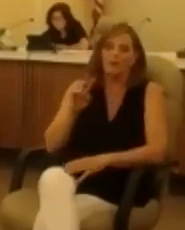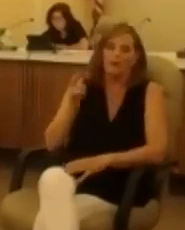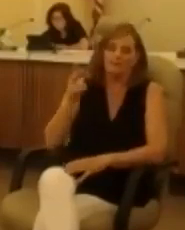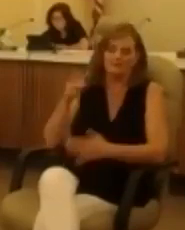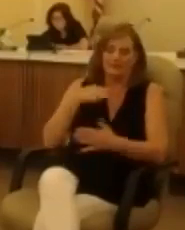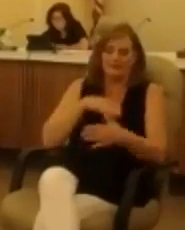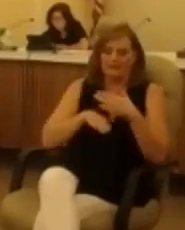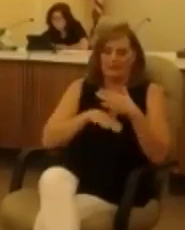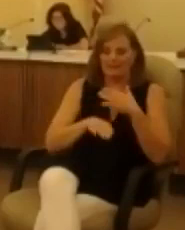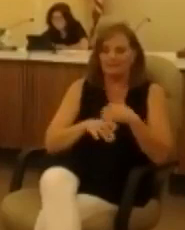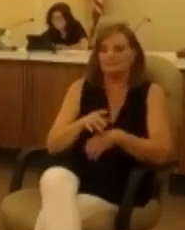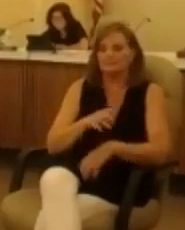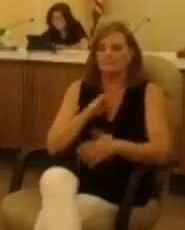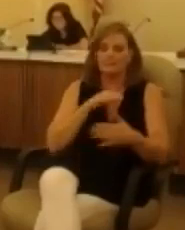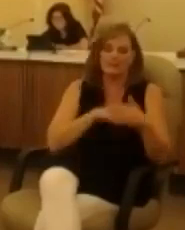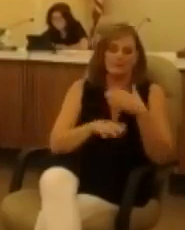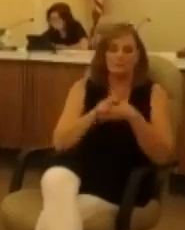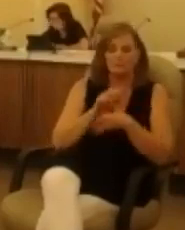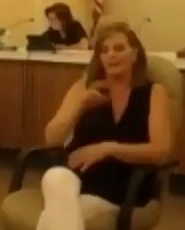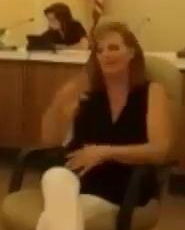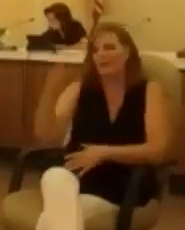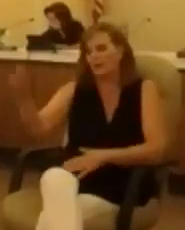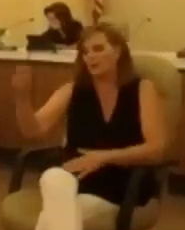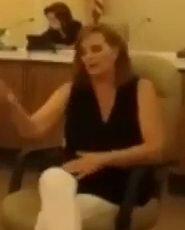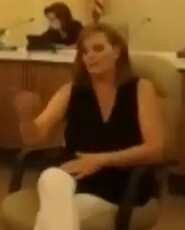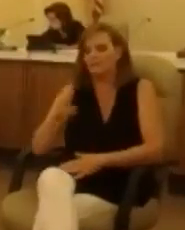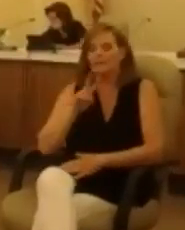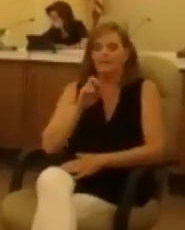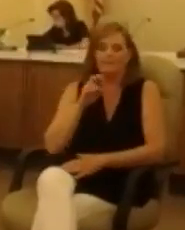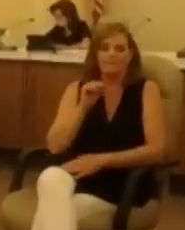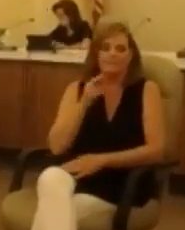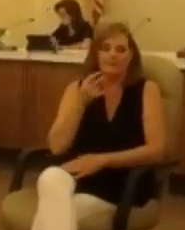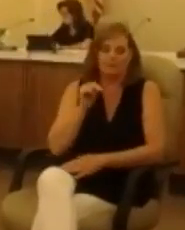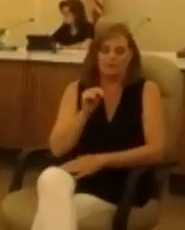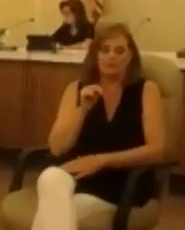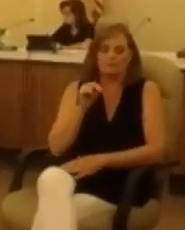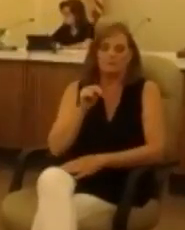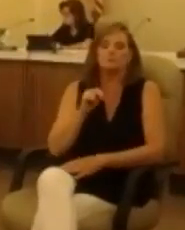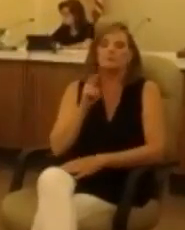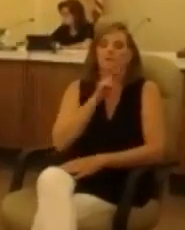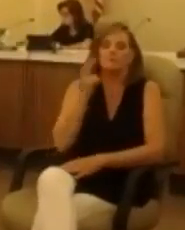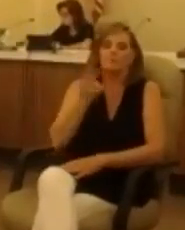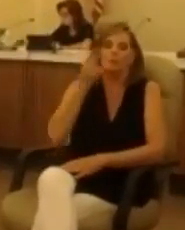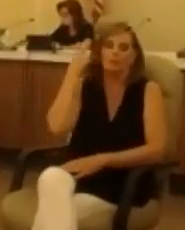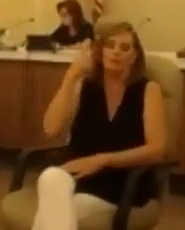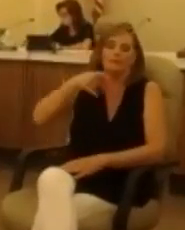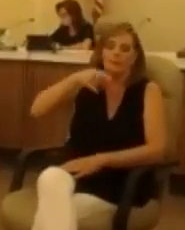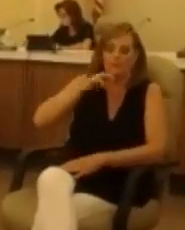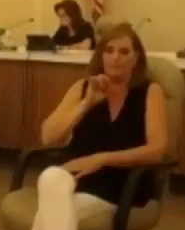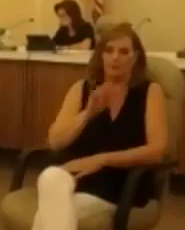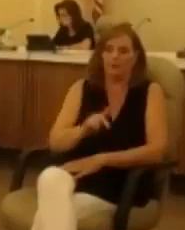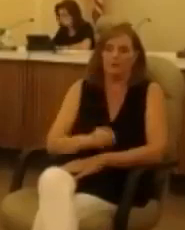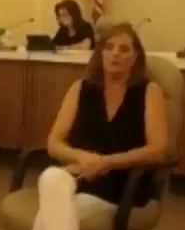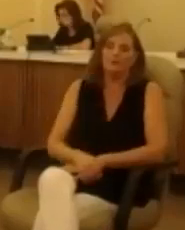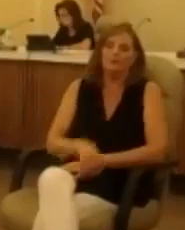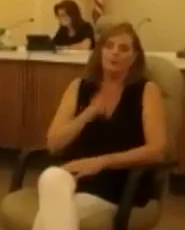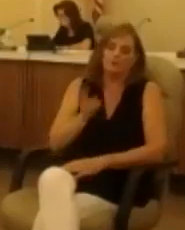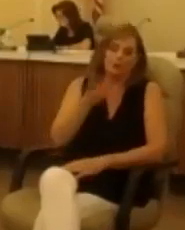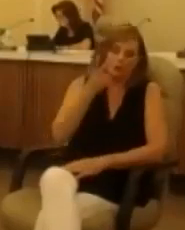out of Veterans Memorial Park on the Cabin Road. It would include both,